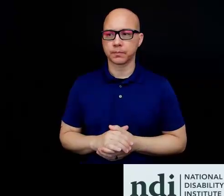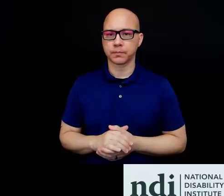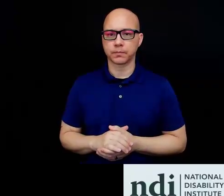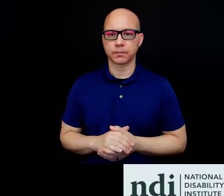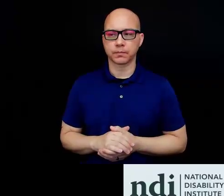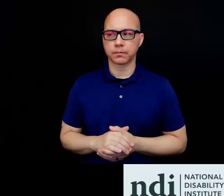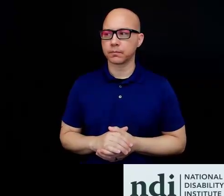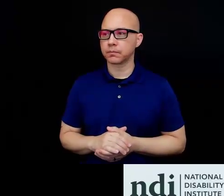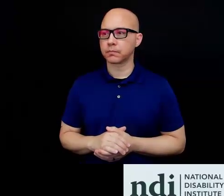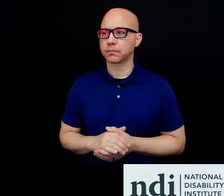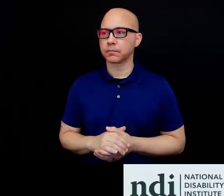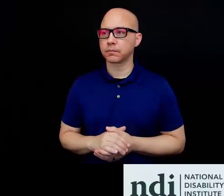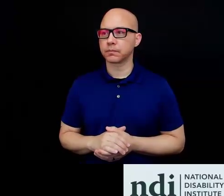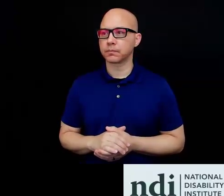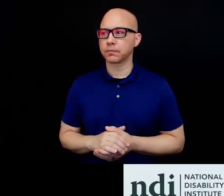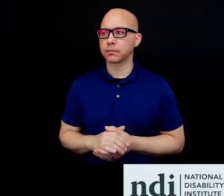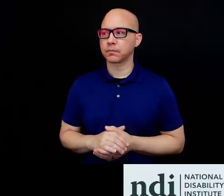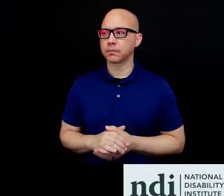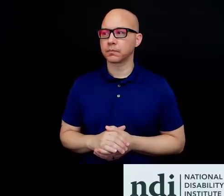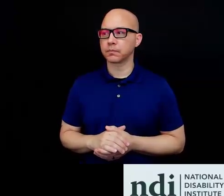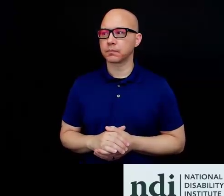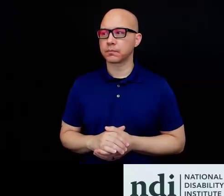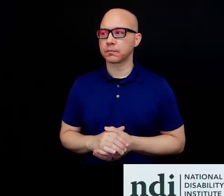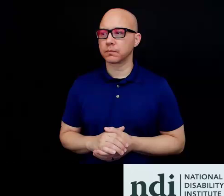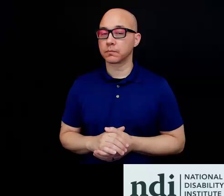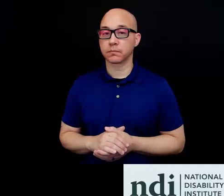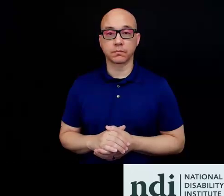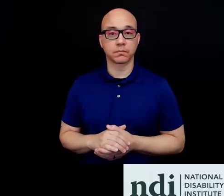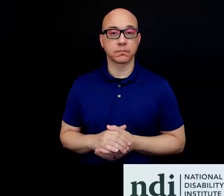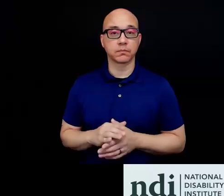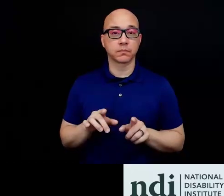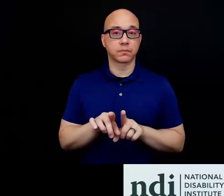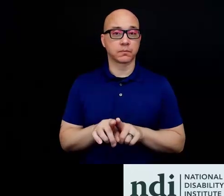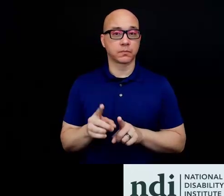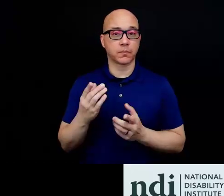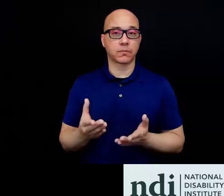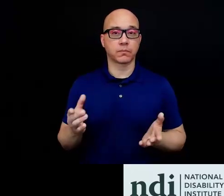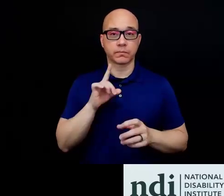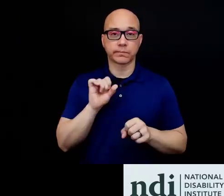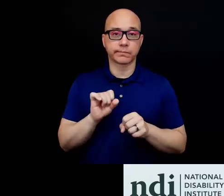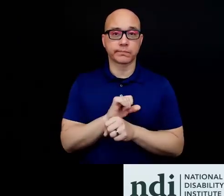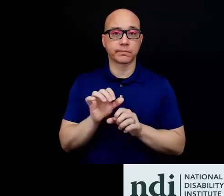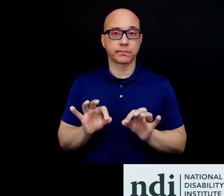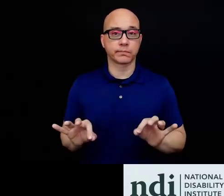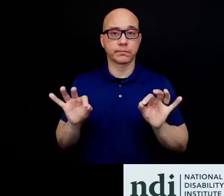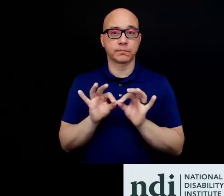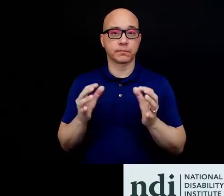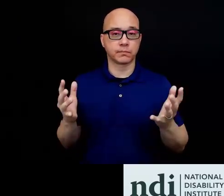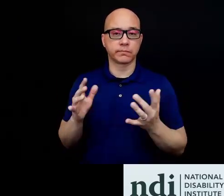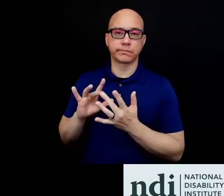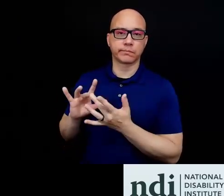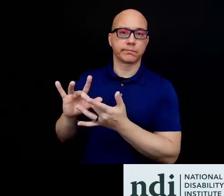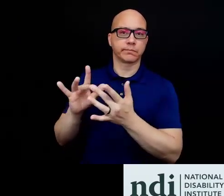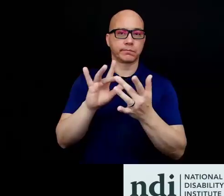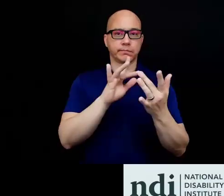a little bit easier. As well as one of the most important to consider is also networking with other small